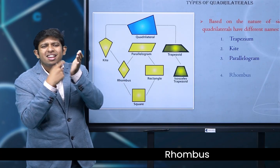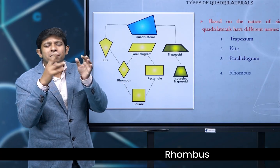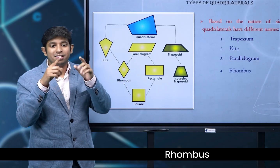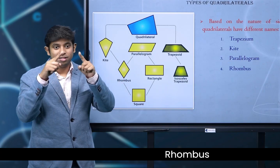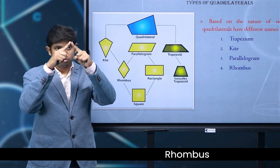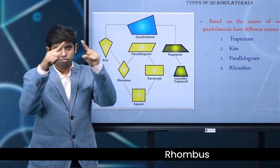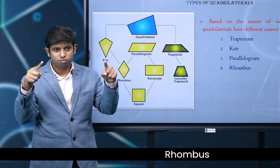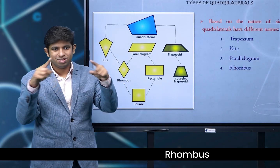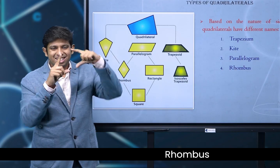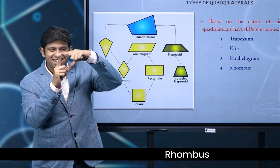rhombus,